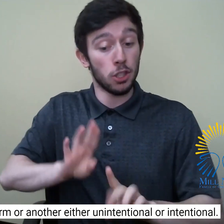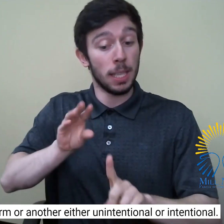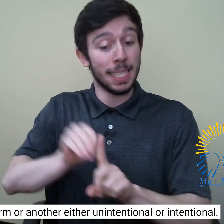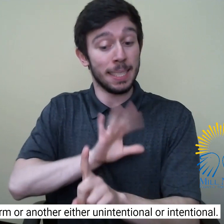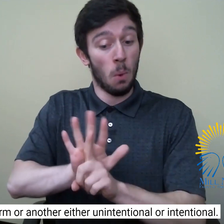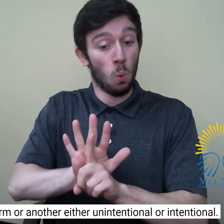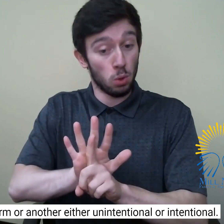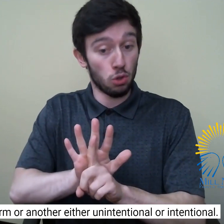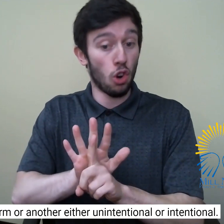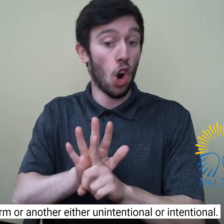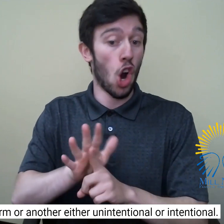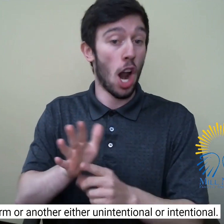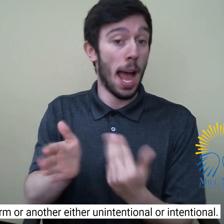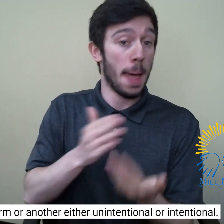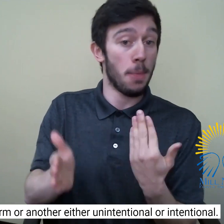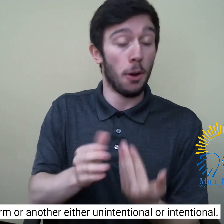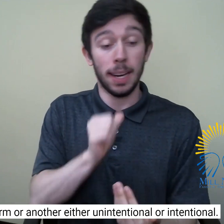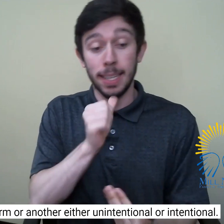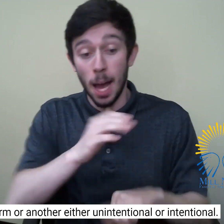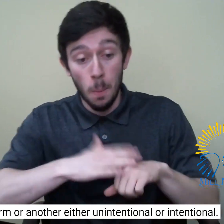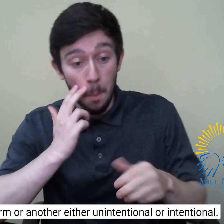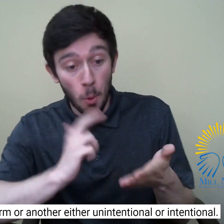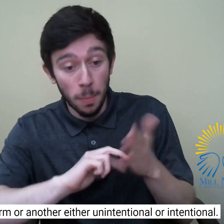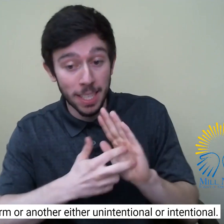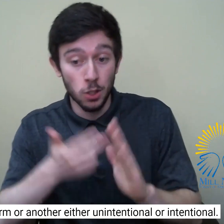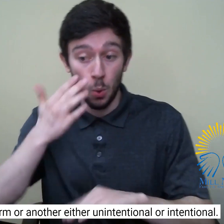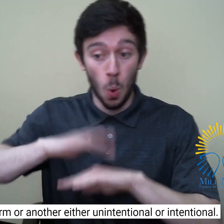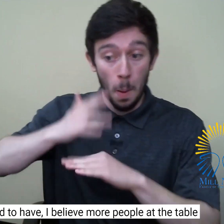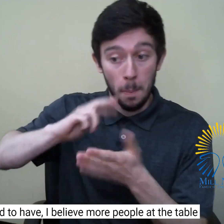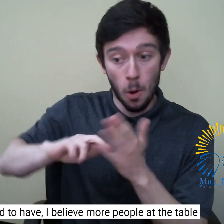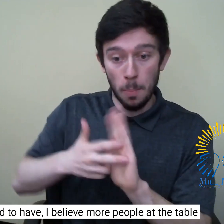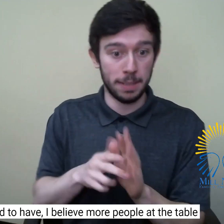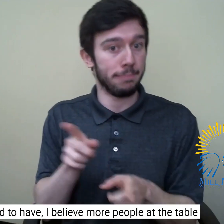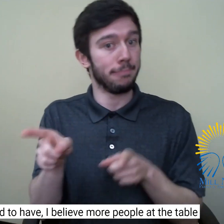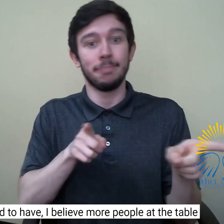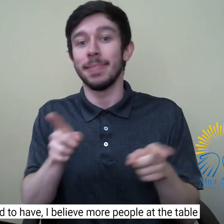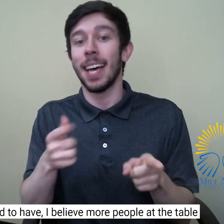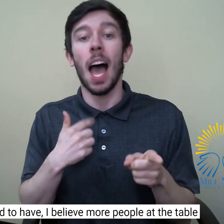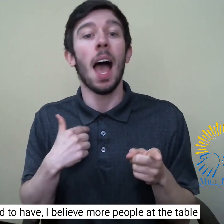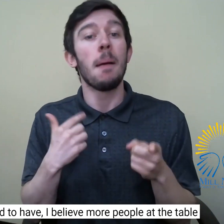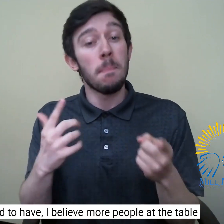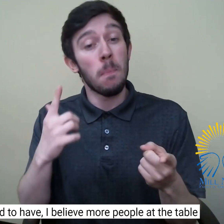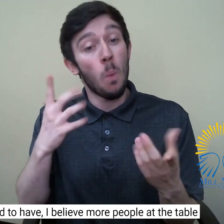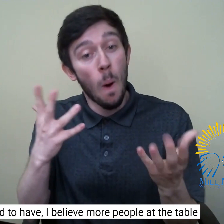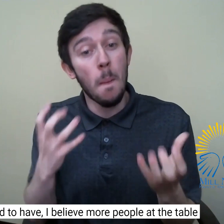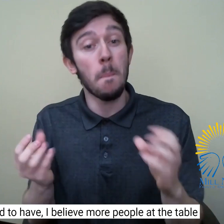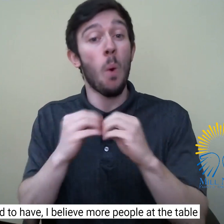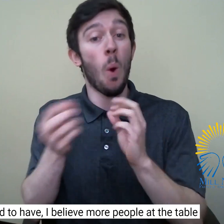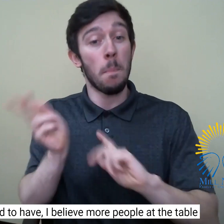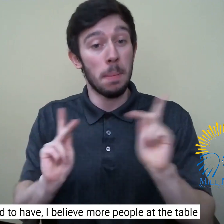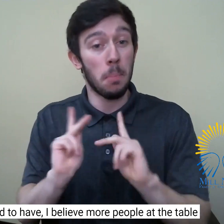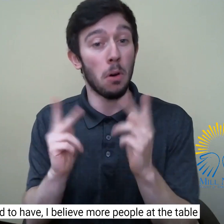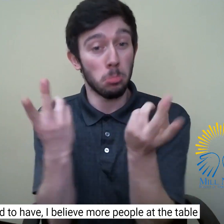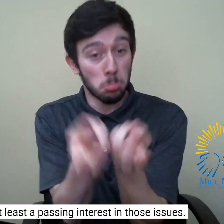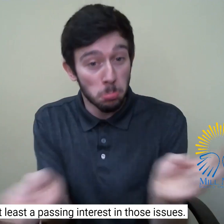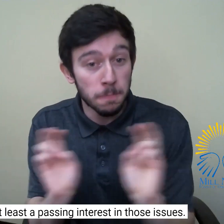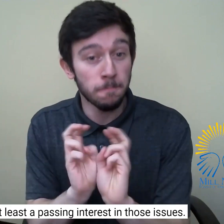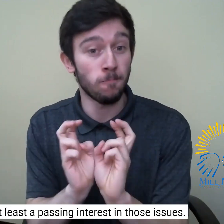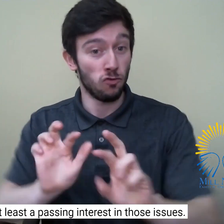one form or another, either unintentional or intentional. And we wanted to have, I believed, more people at the table who had at